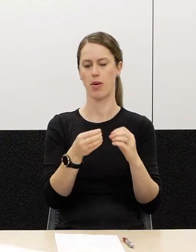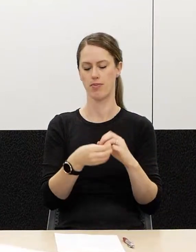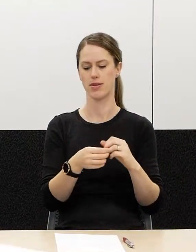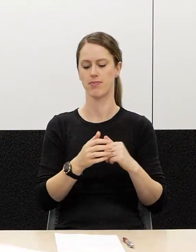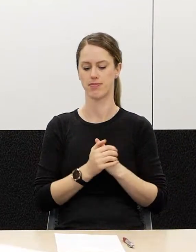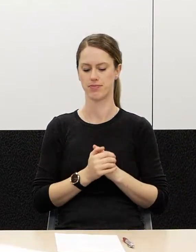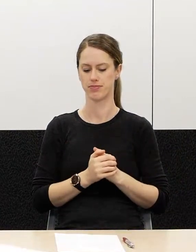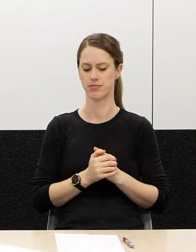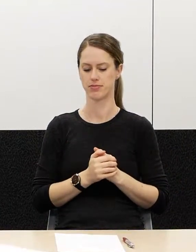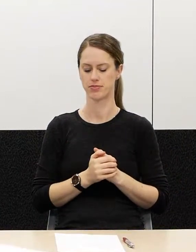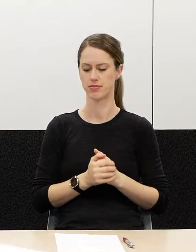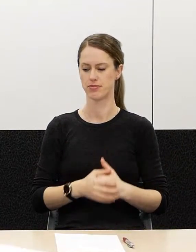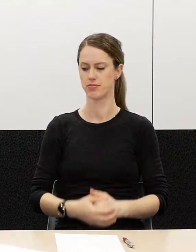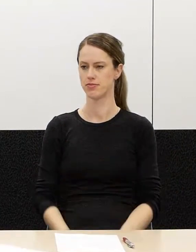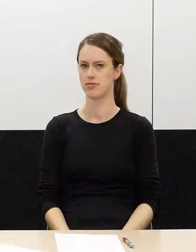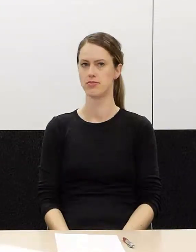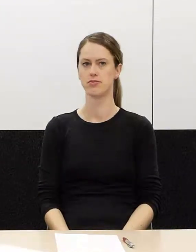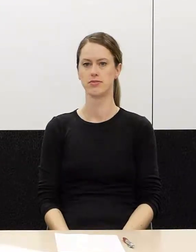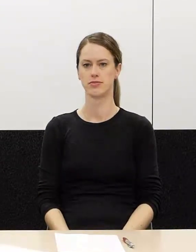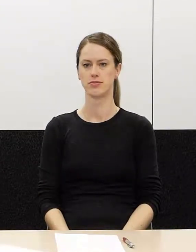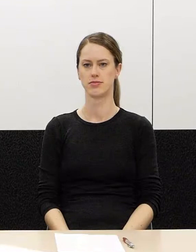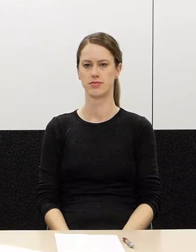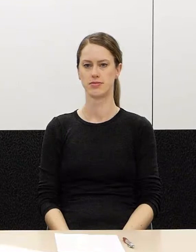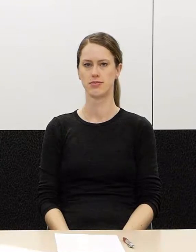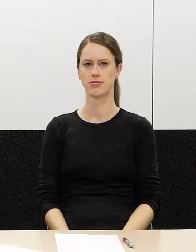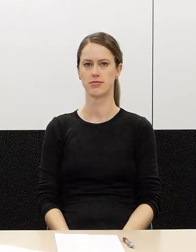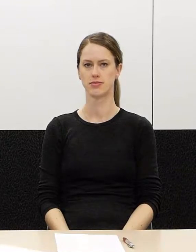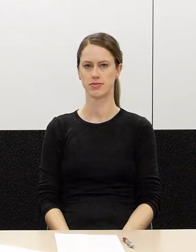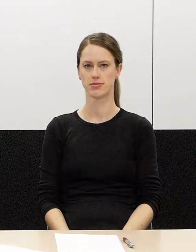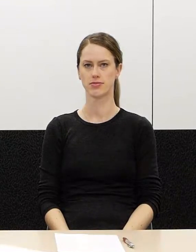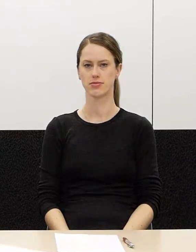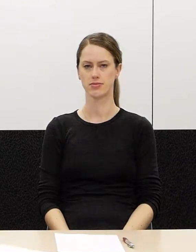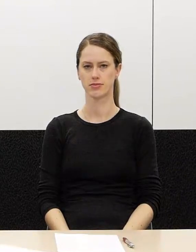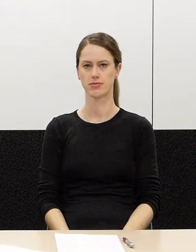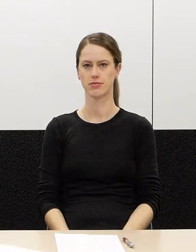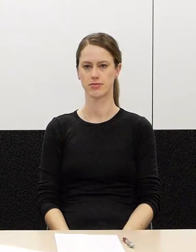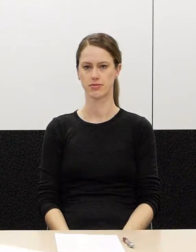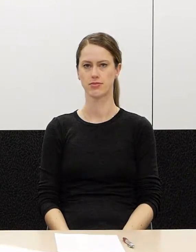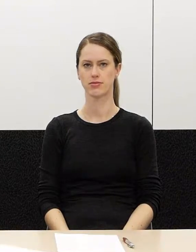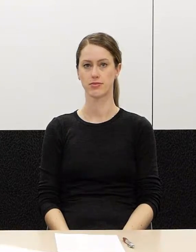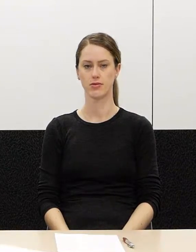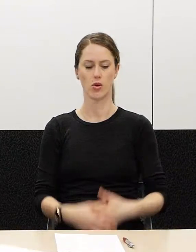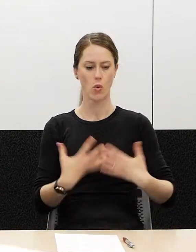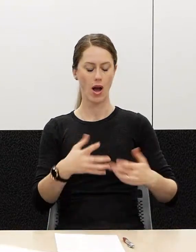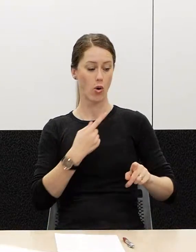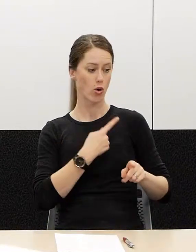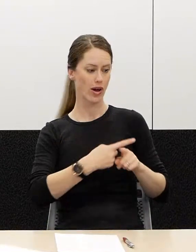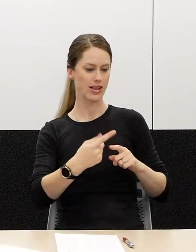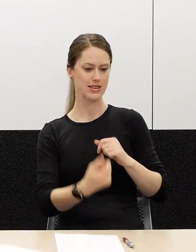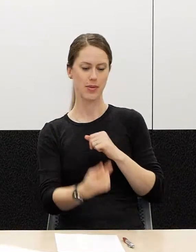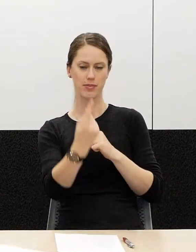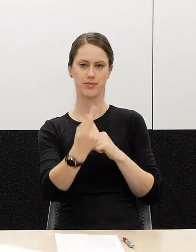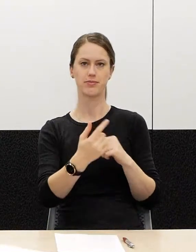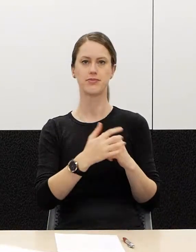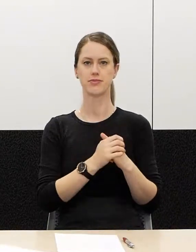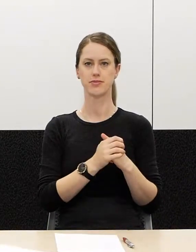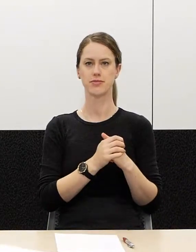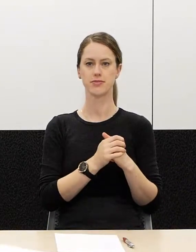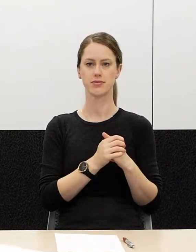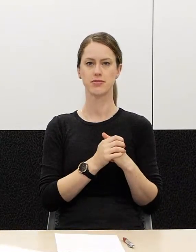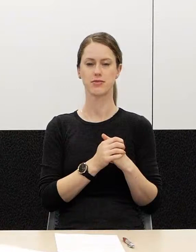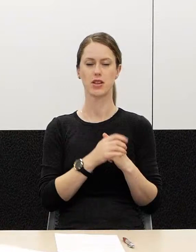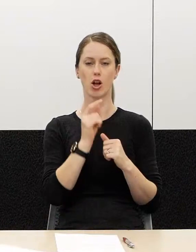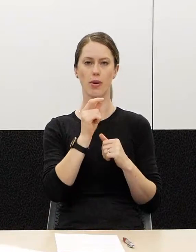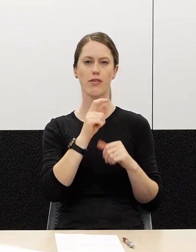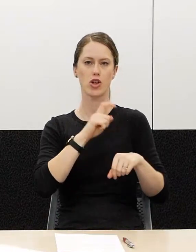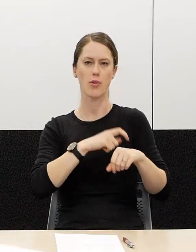arise. Well said. Okay, gosh, I can't believe how quickly time is flying, but we've still got a bit